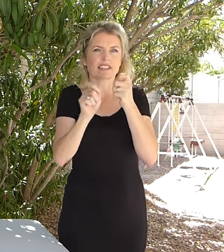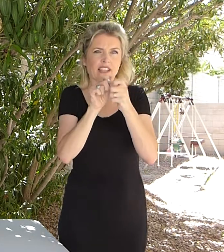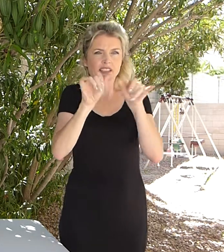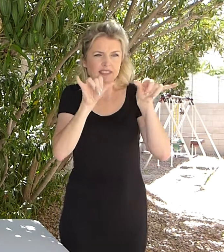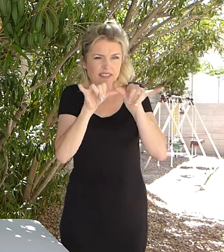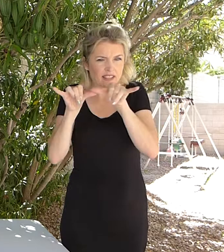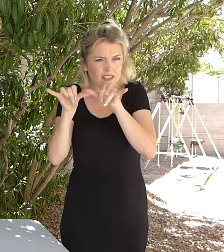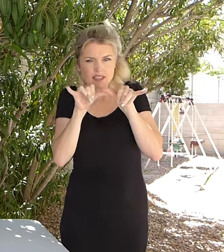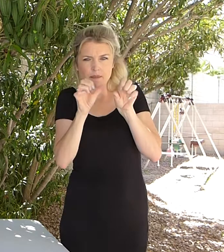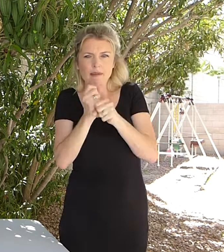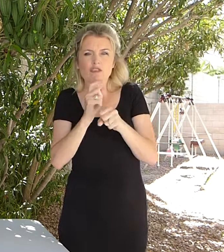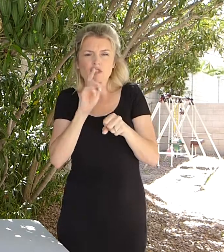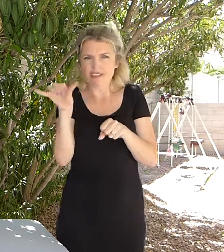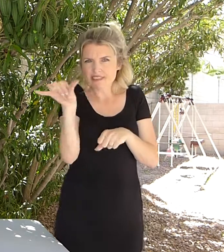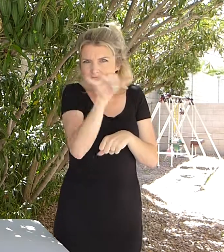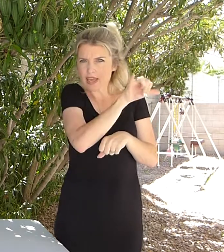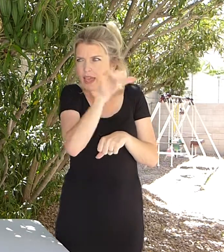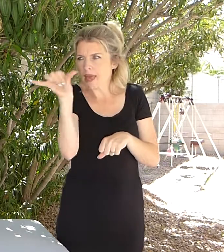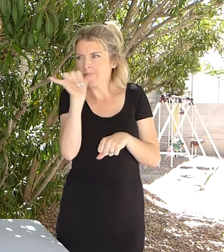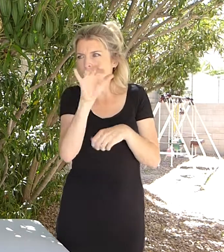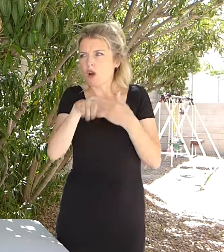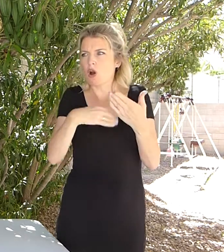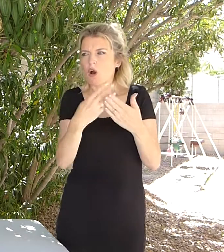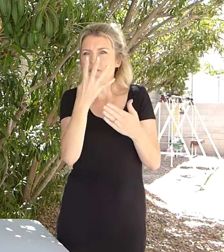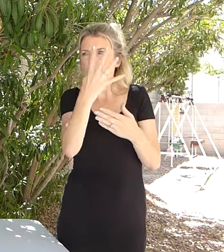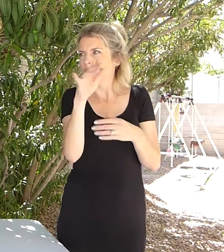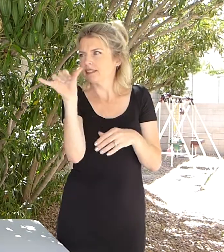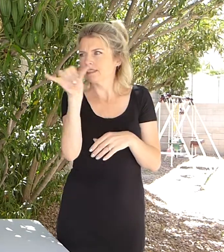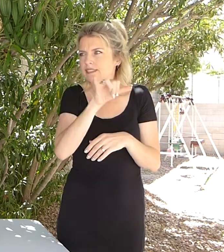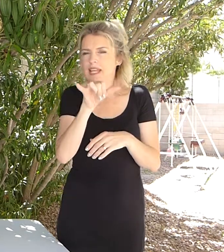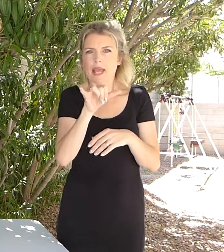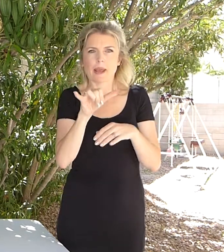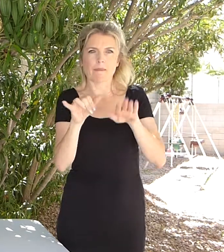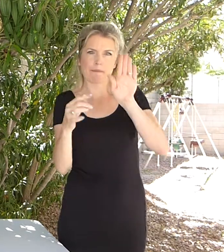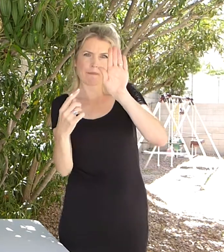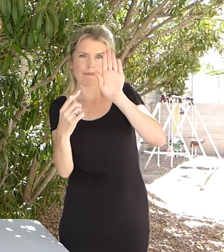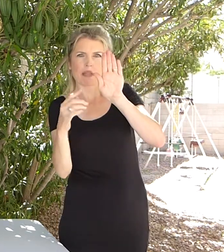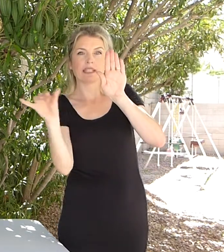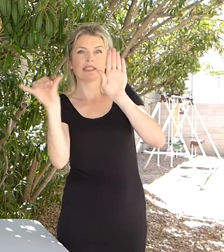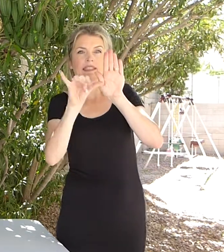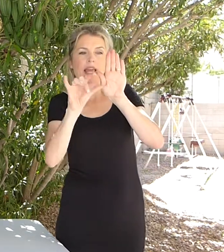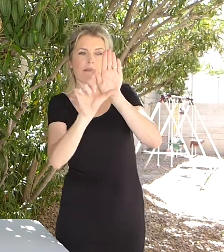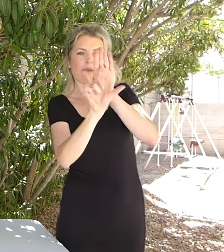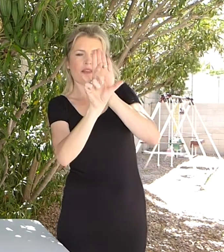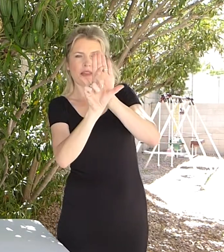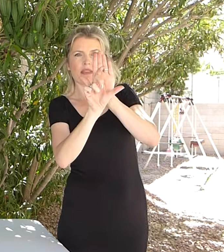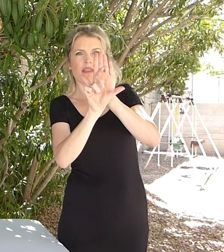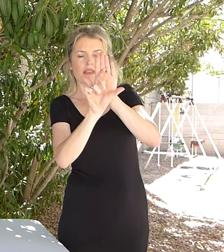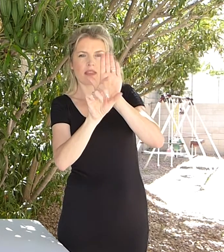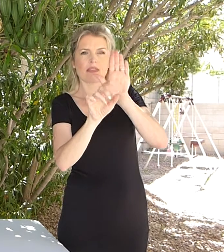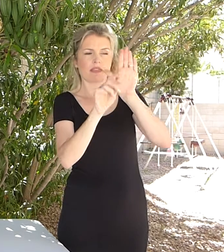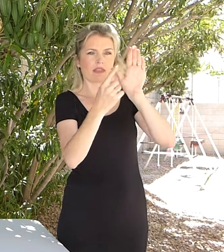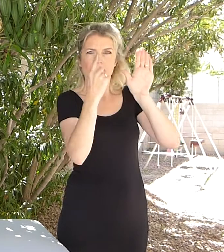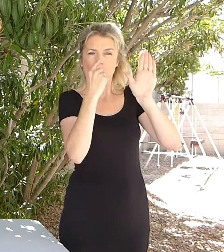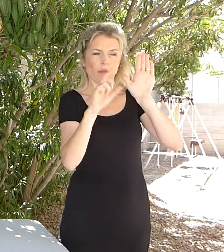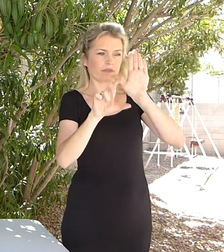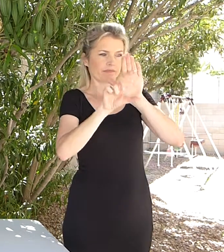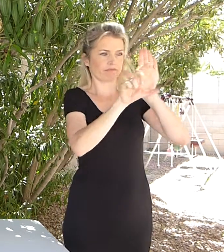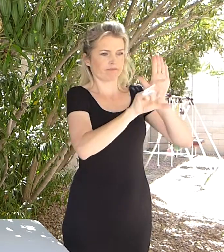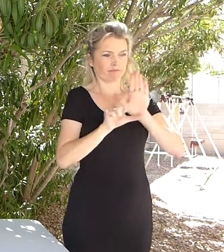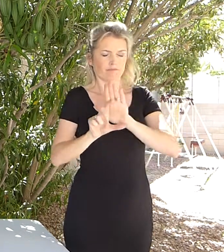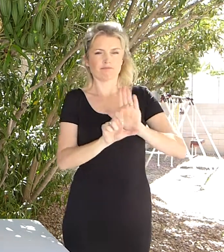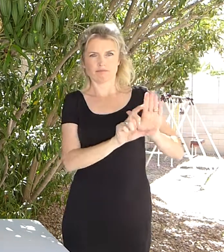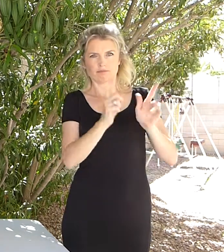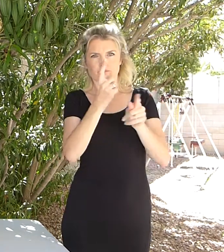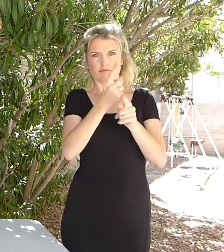all to look the same. So make sure you glue all 4 of these the same direction. If that makes sense.